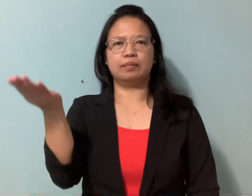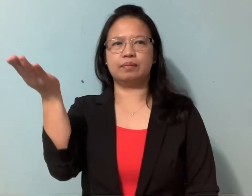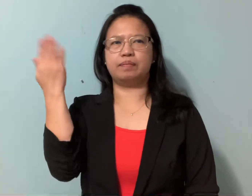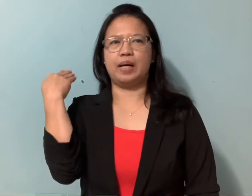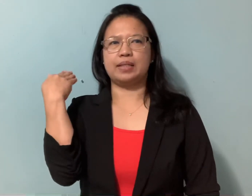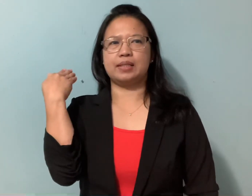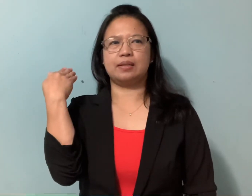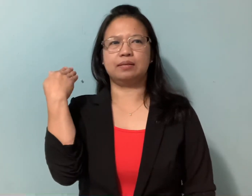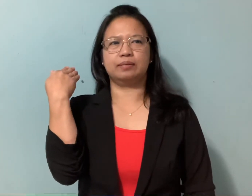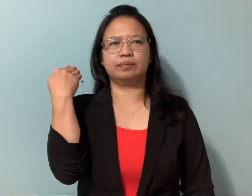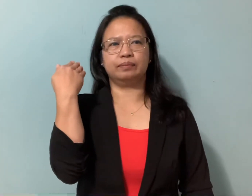Pass.